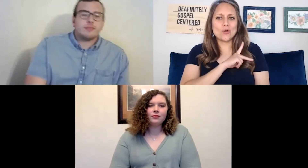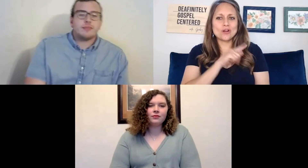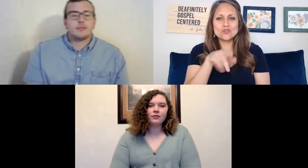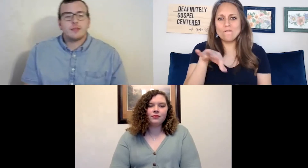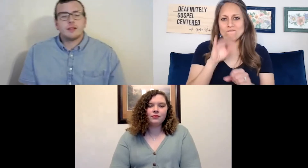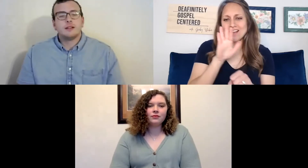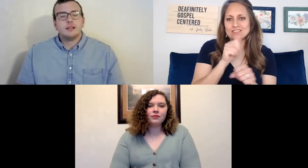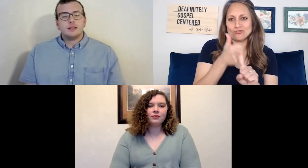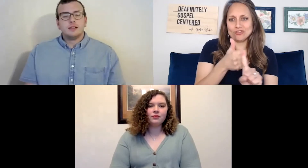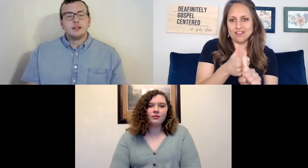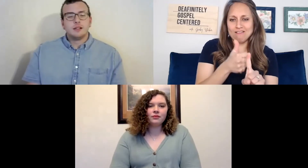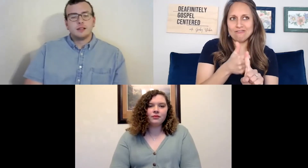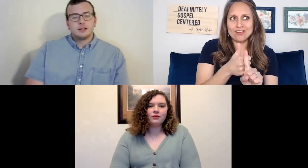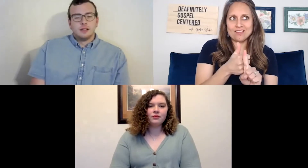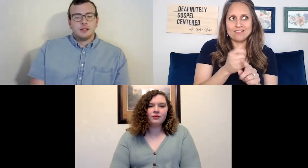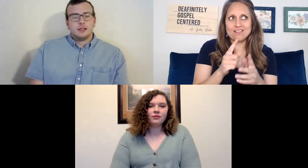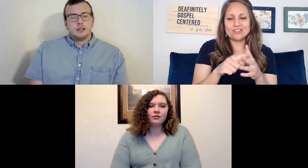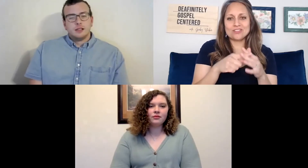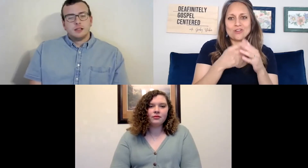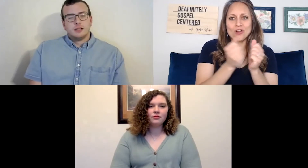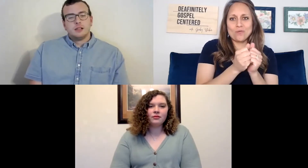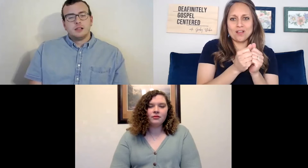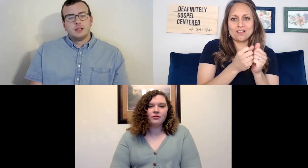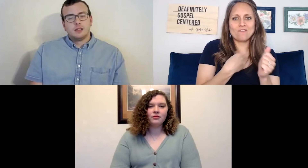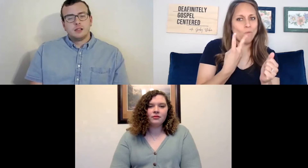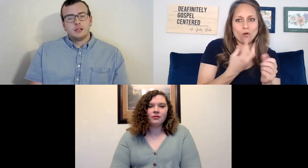So Dakota, you